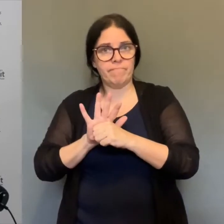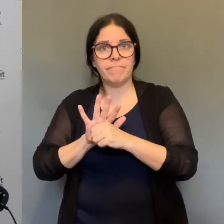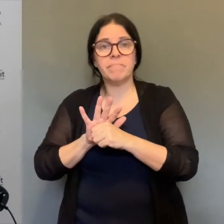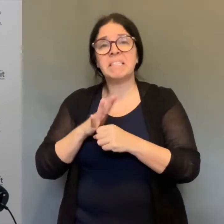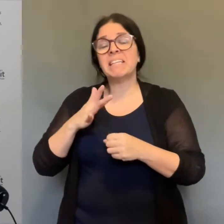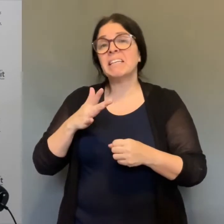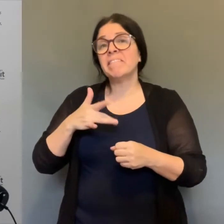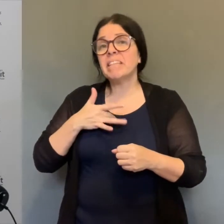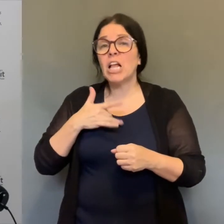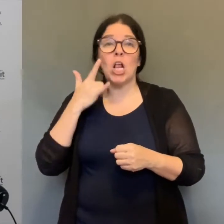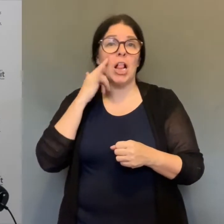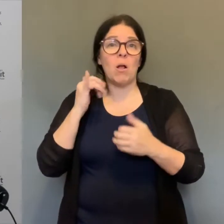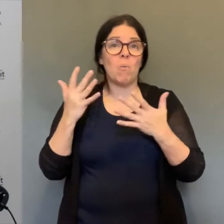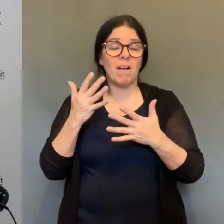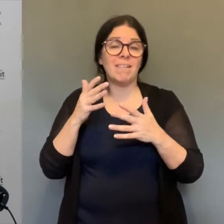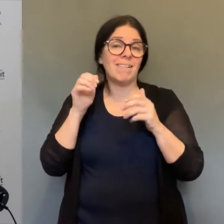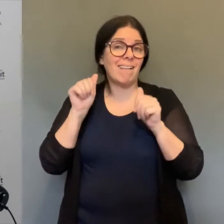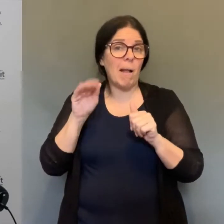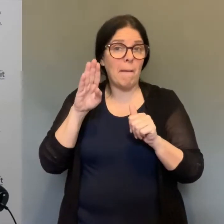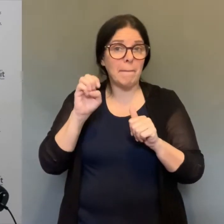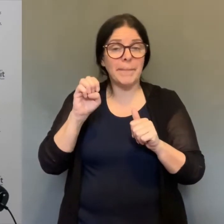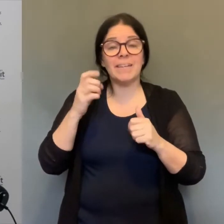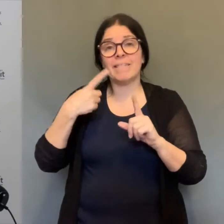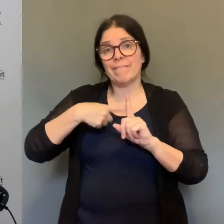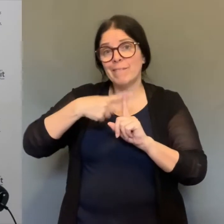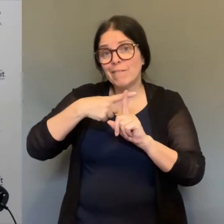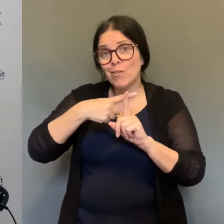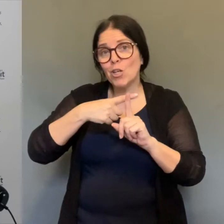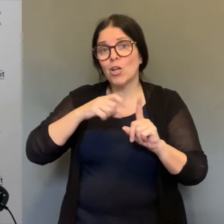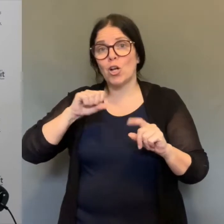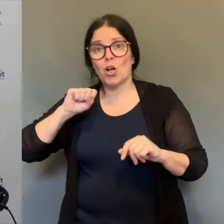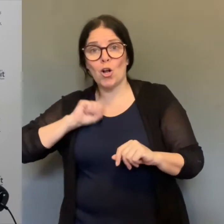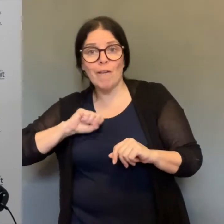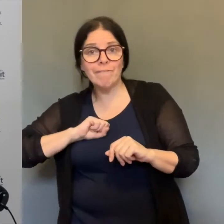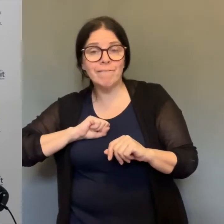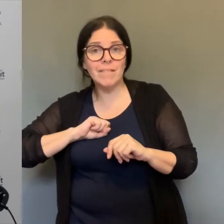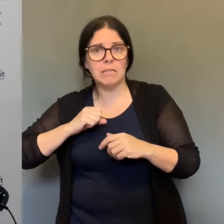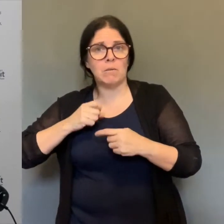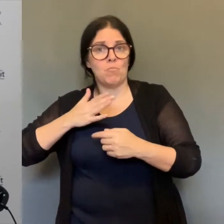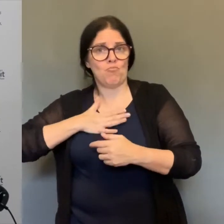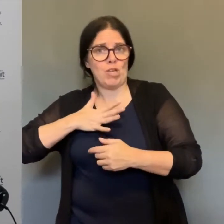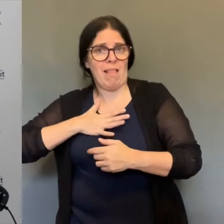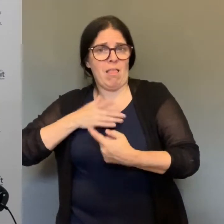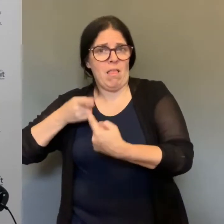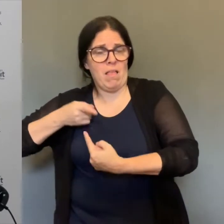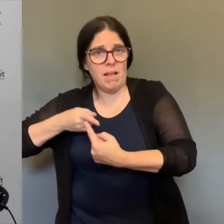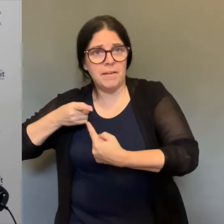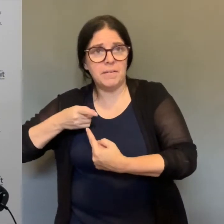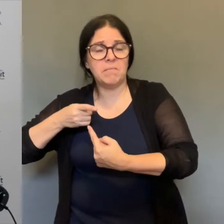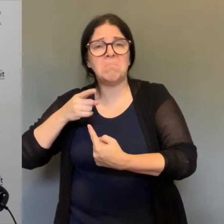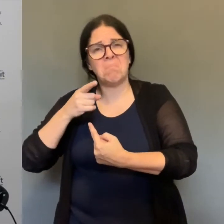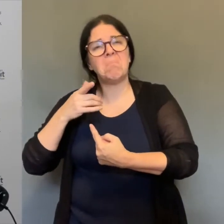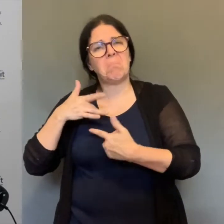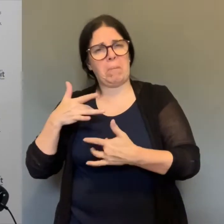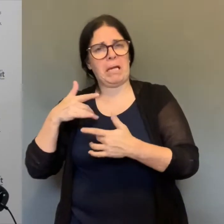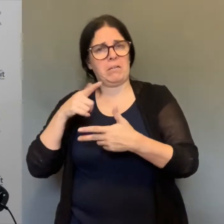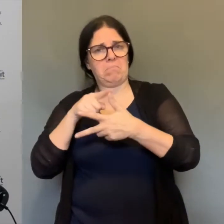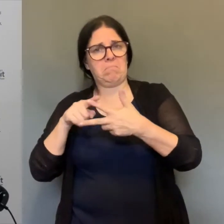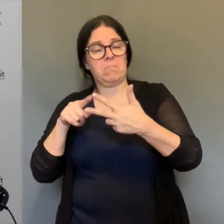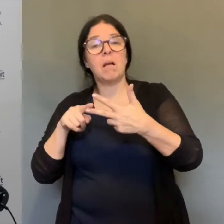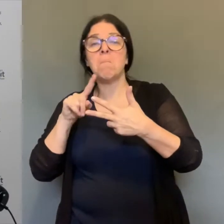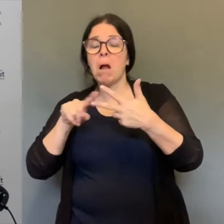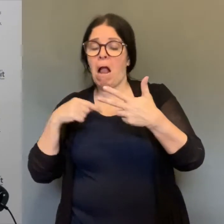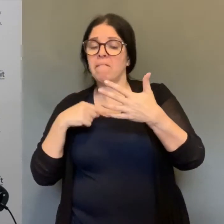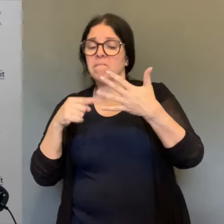seek a health assessment for COVID-19, complete the online self-assessment tool, contact Telehealth